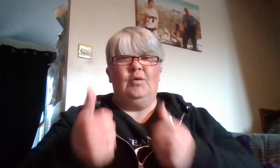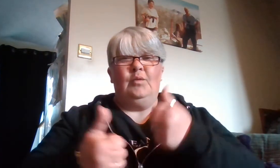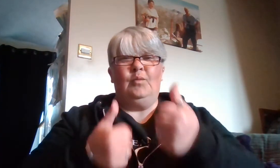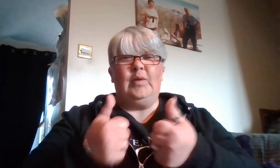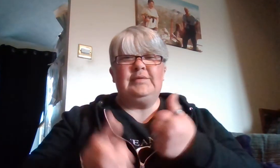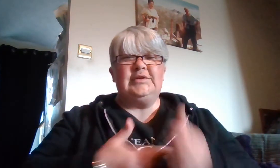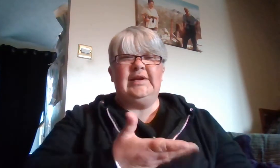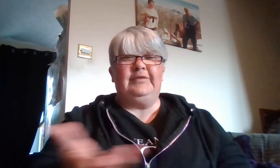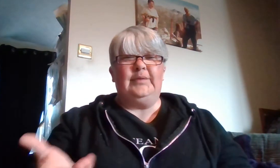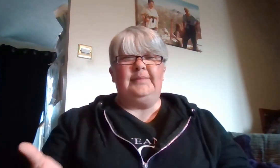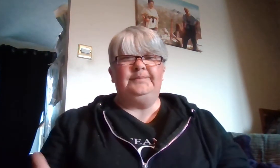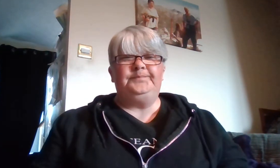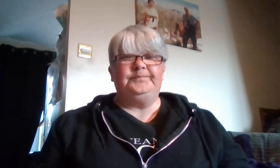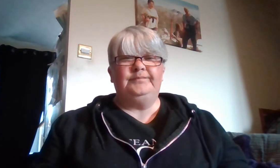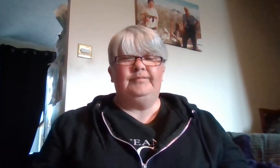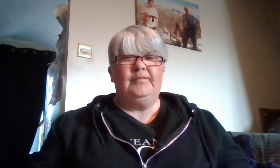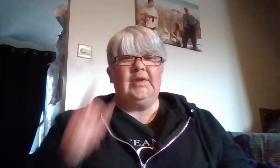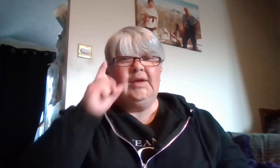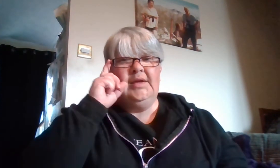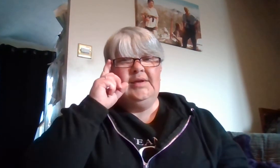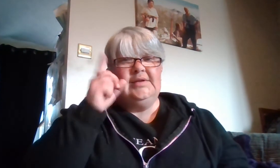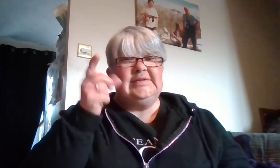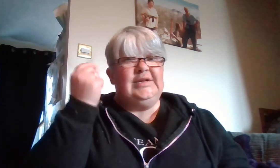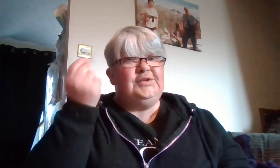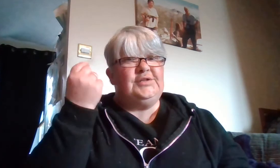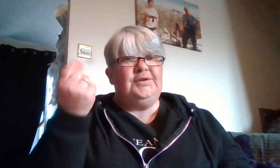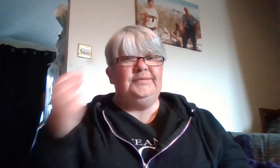Well done everyone, see you soon!